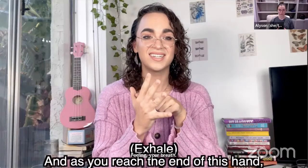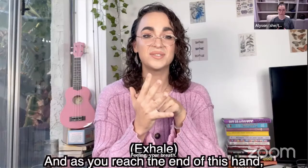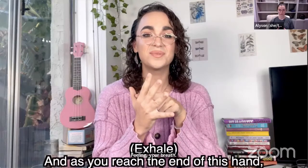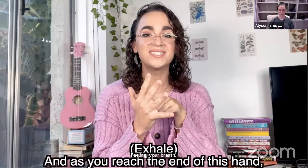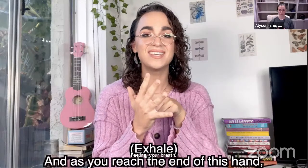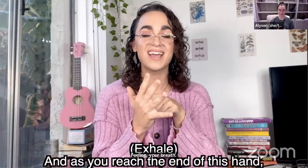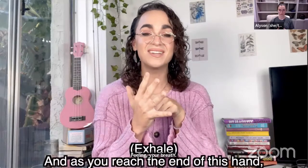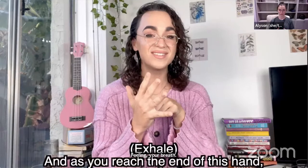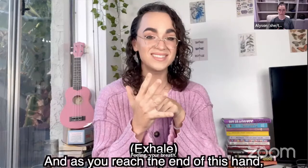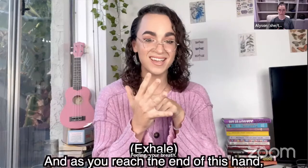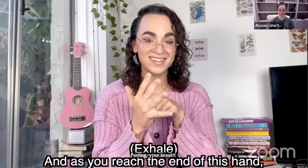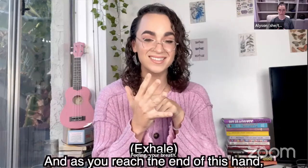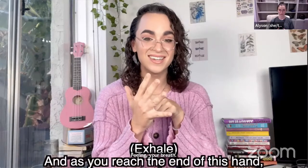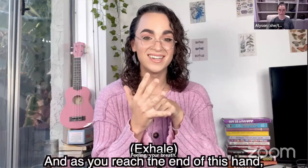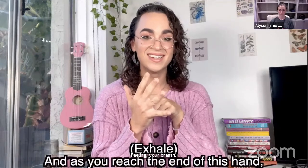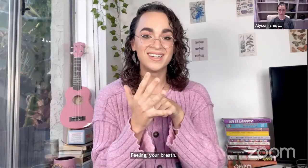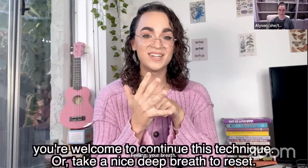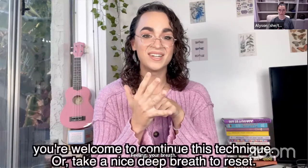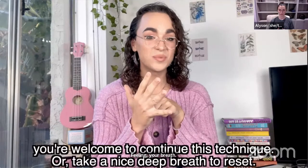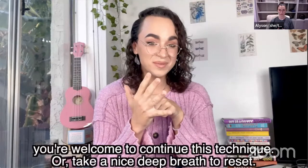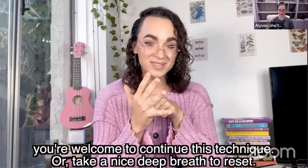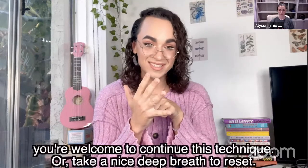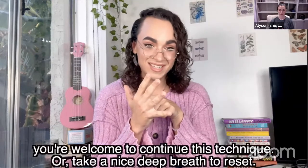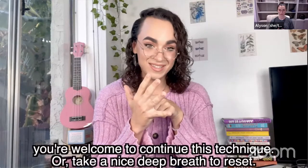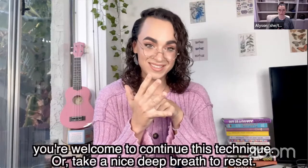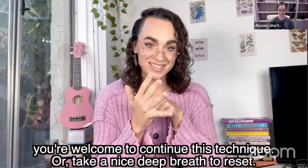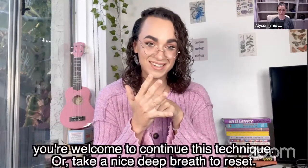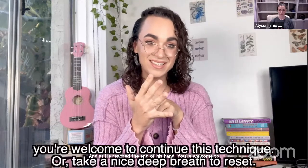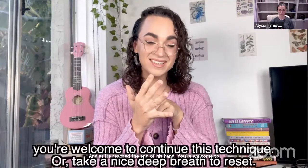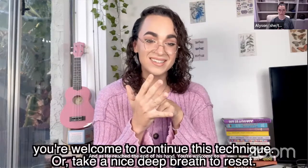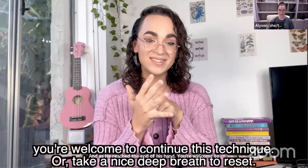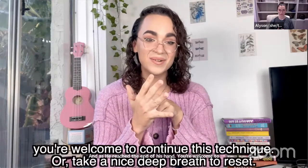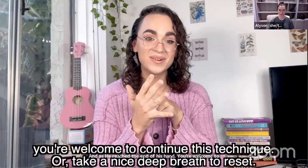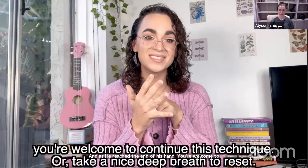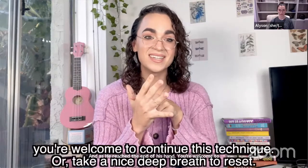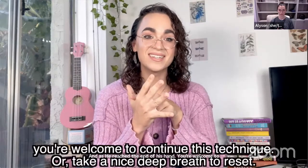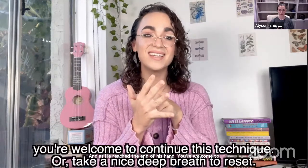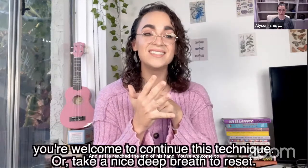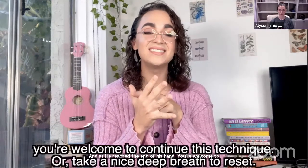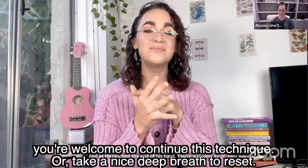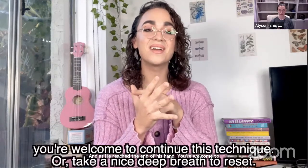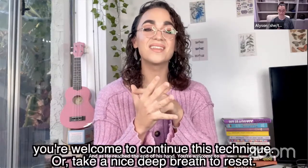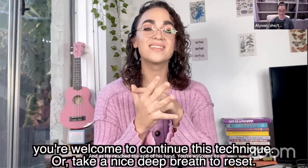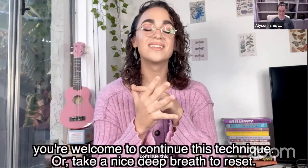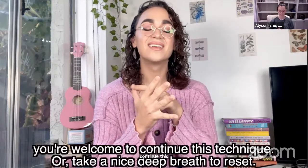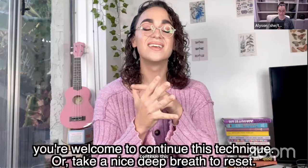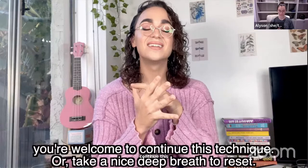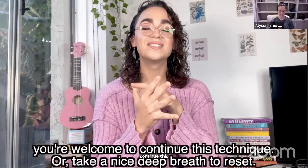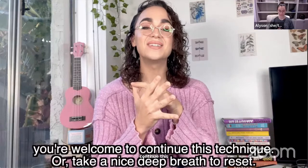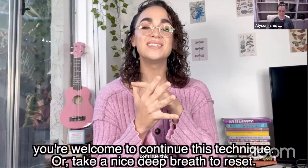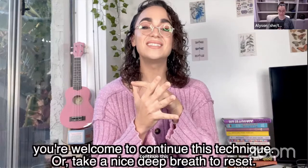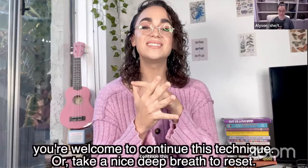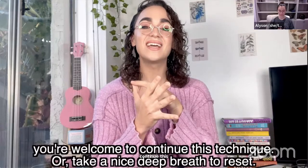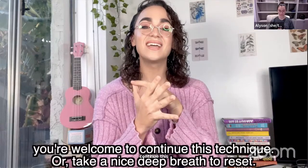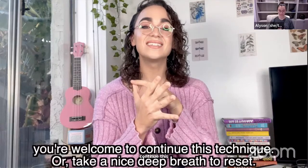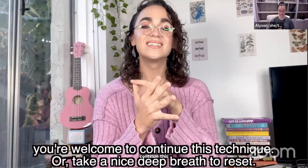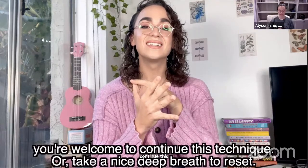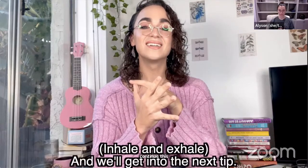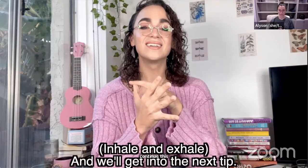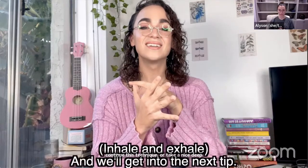And as you reach the end of this hand, you're welcome to continue this technique or take a nice deep breath to